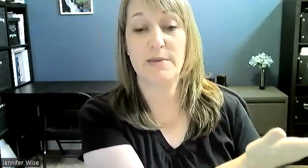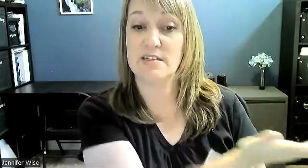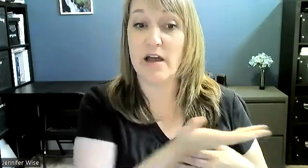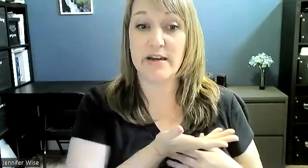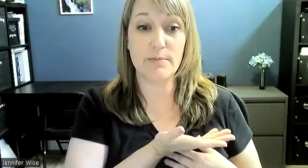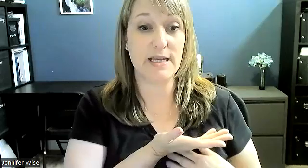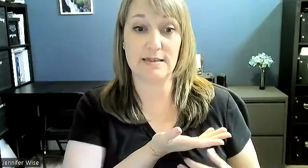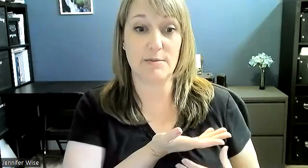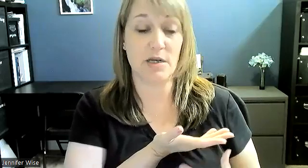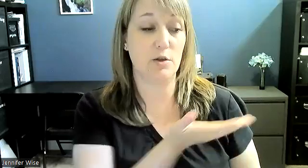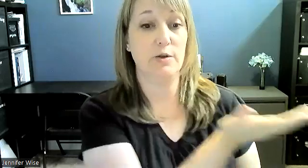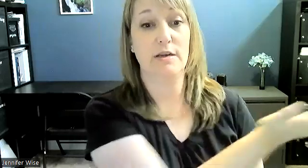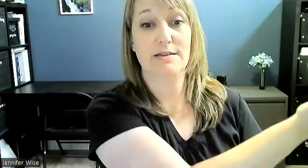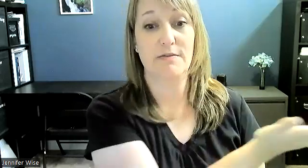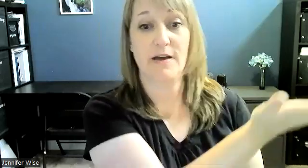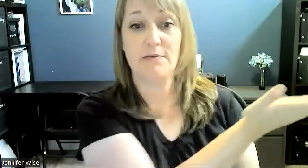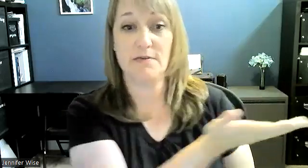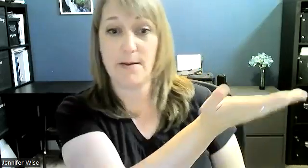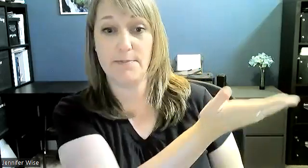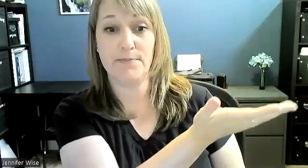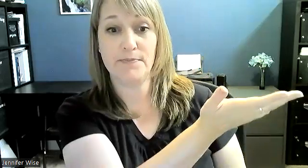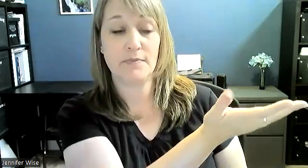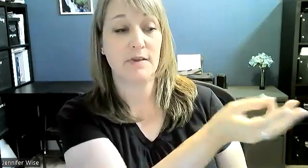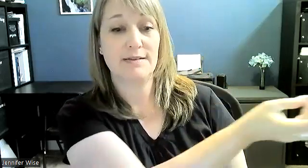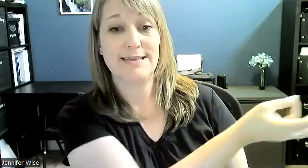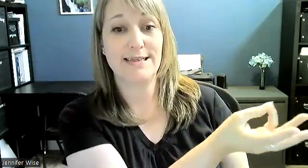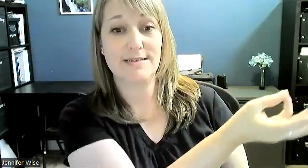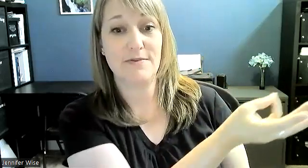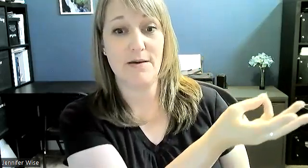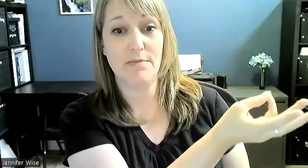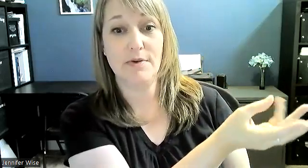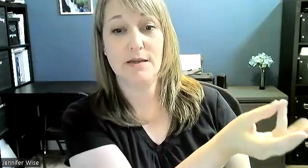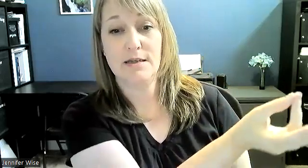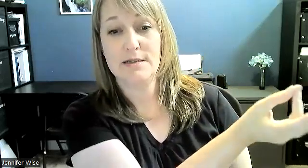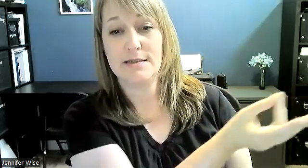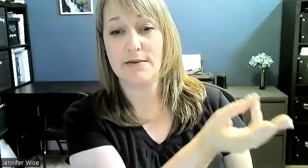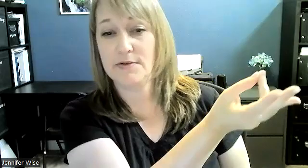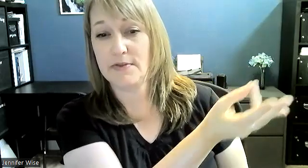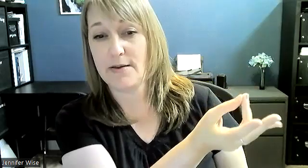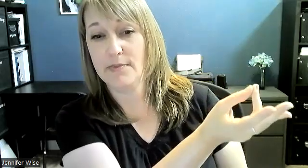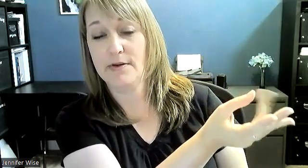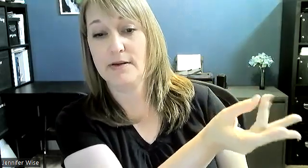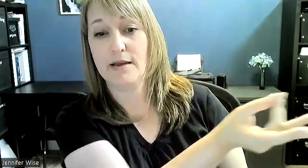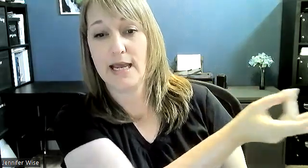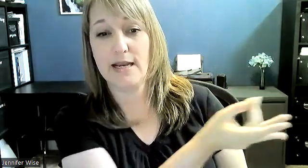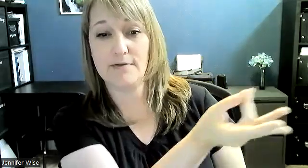It's not near me because I'm not included. It's the 5 of them, 6 of them, 7 of them, 8 of